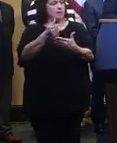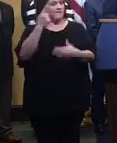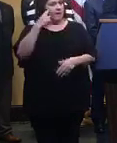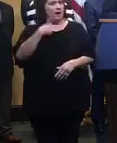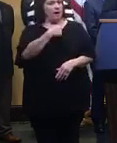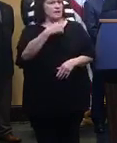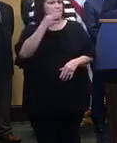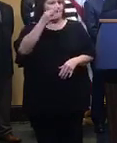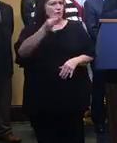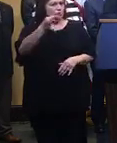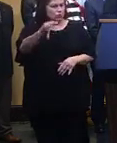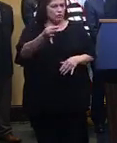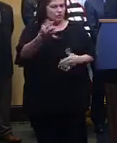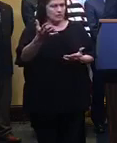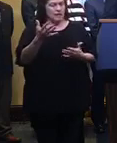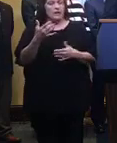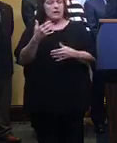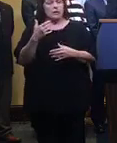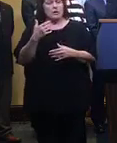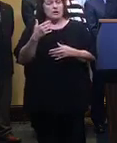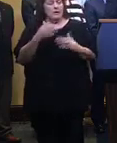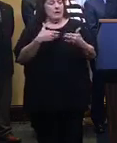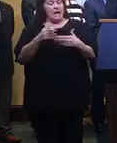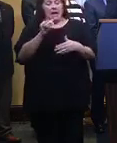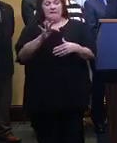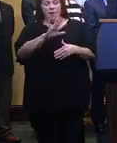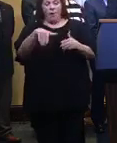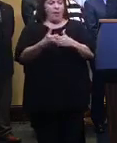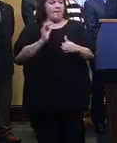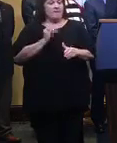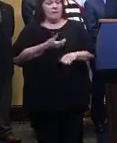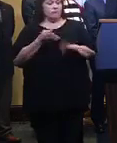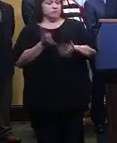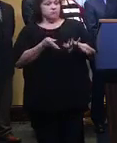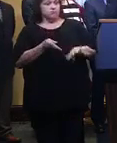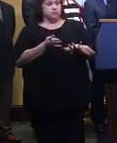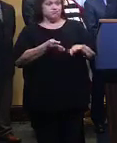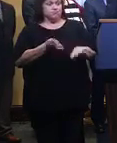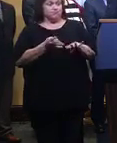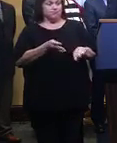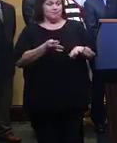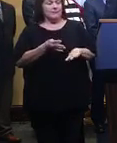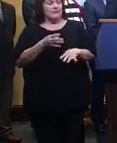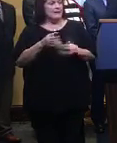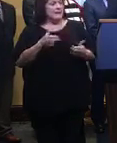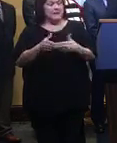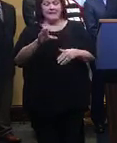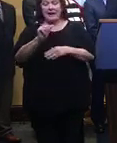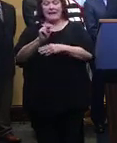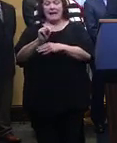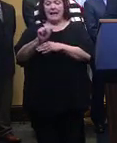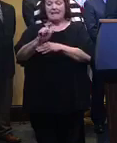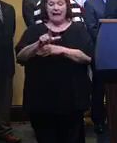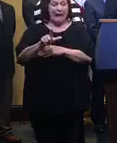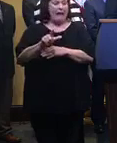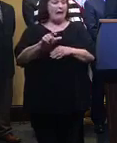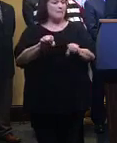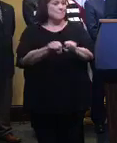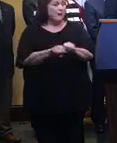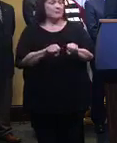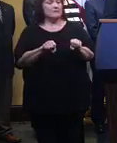problem. Even if we have all of our pumps functioning at the optimal level, even if we have all of our canals and our drain lines, our drain